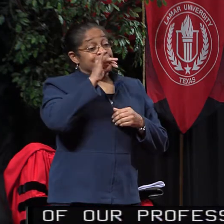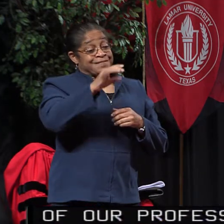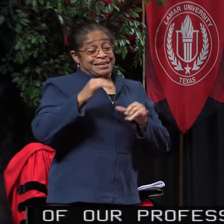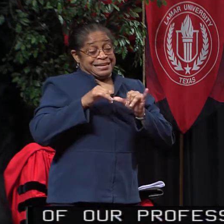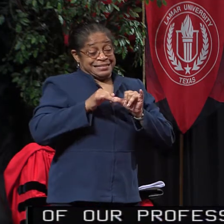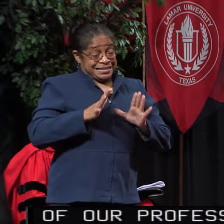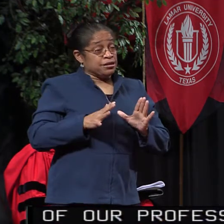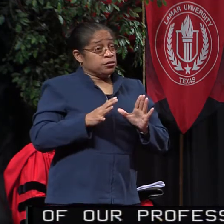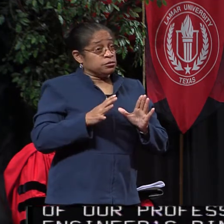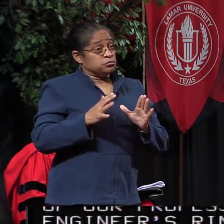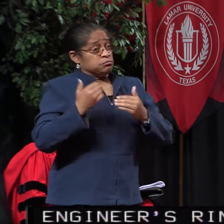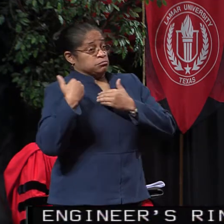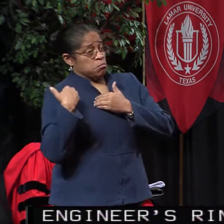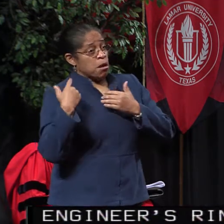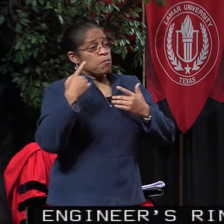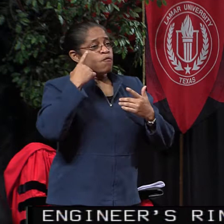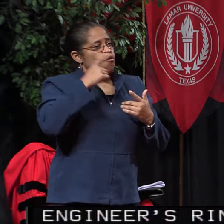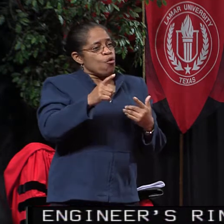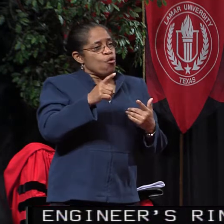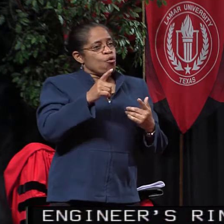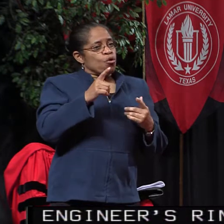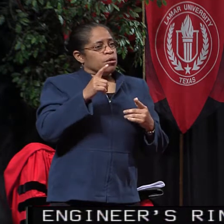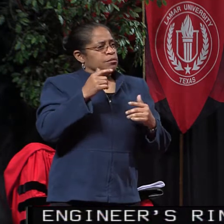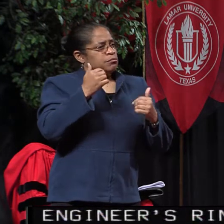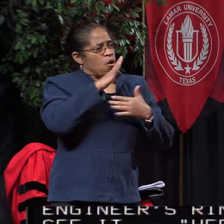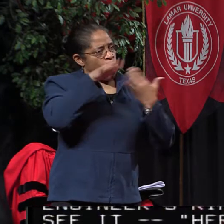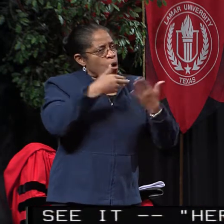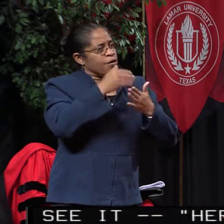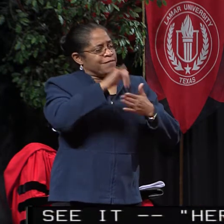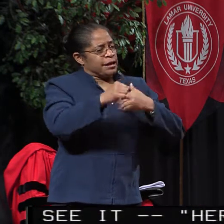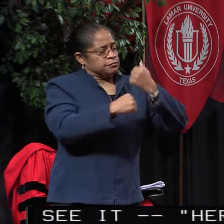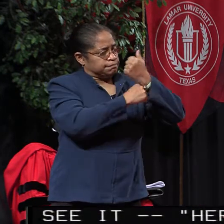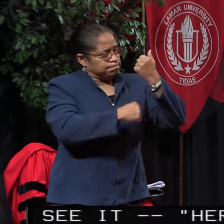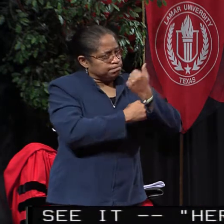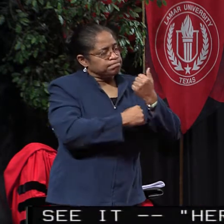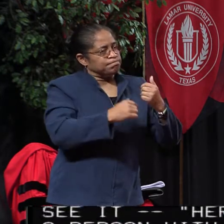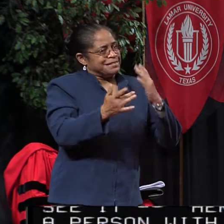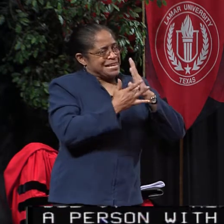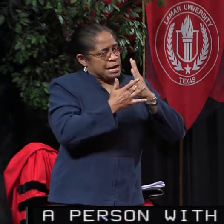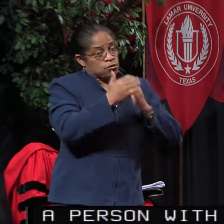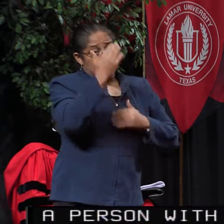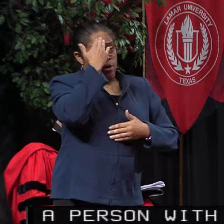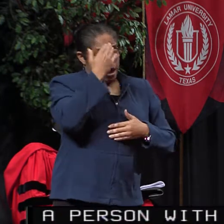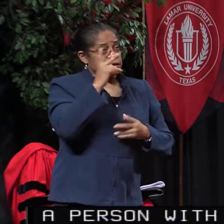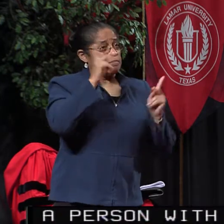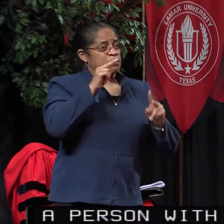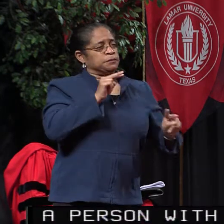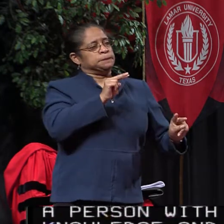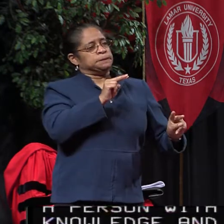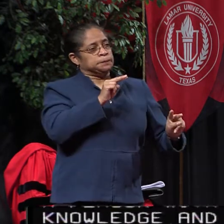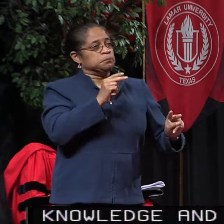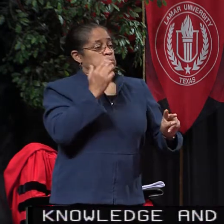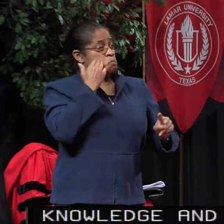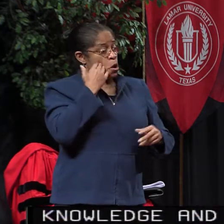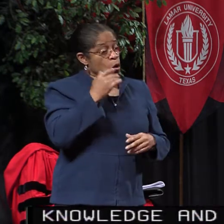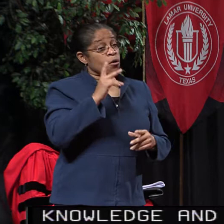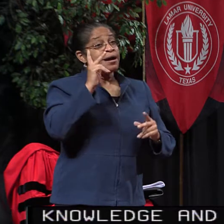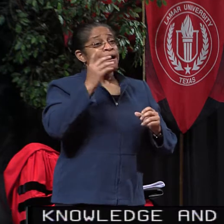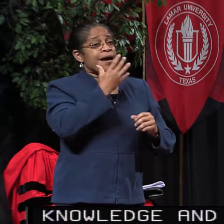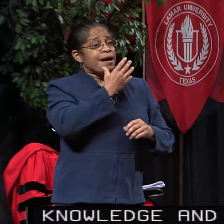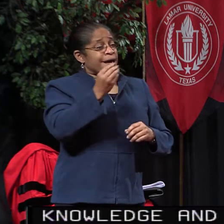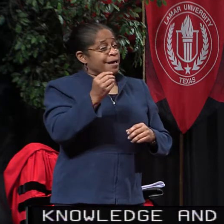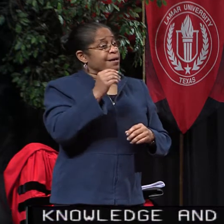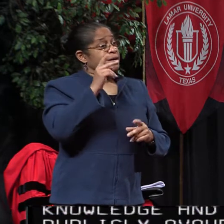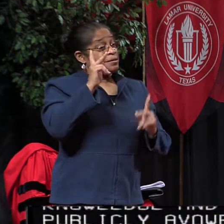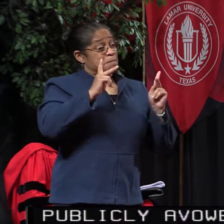it. There is an engineer, a person with technical knowledge, and more importantly, a publicly avowed dedication to